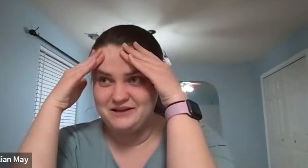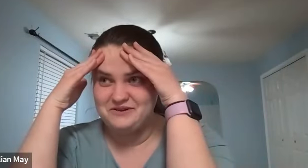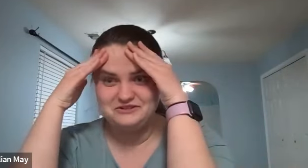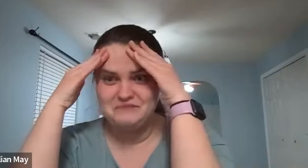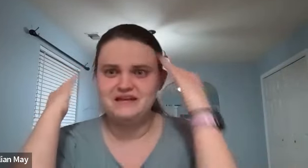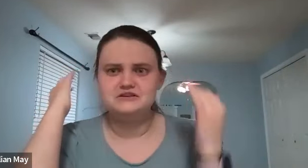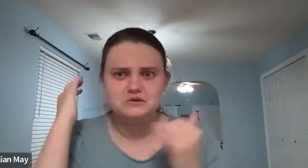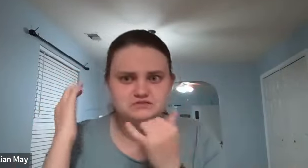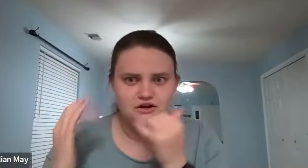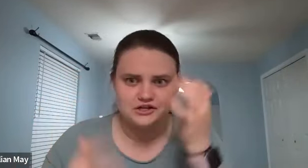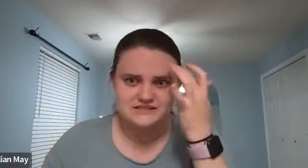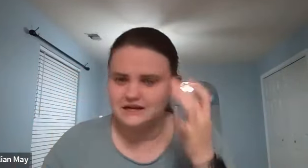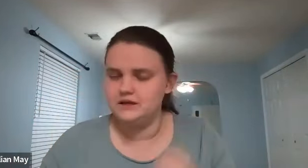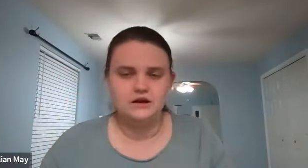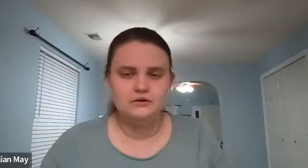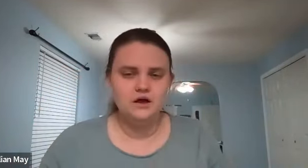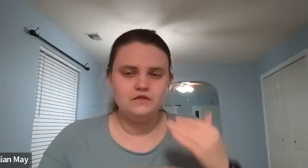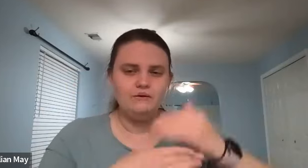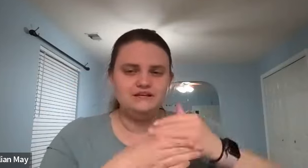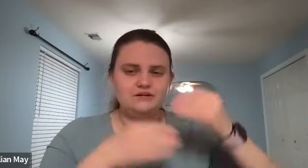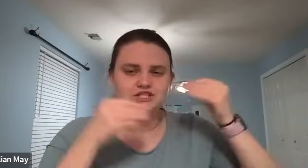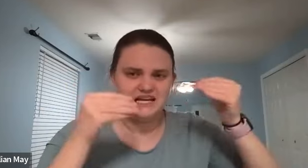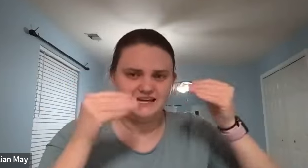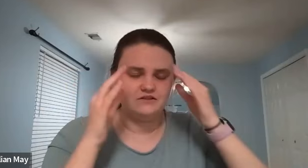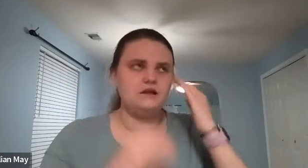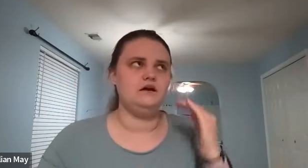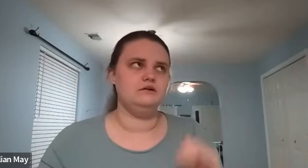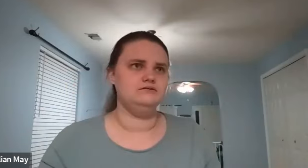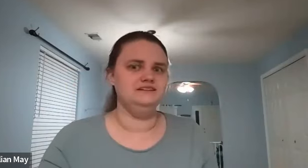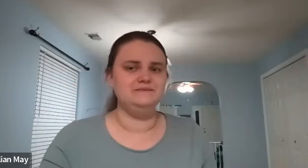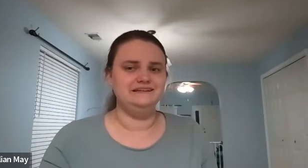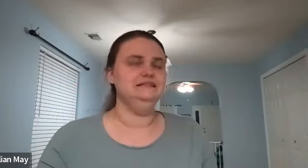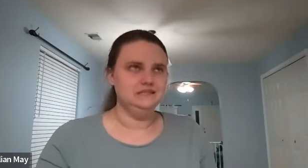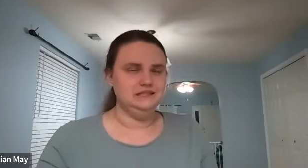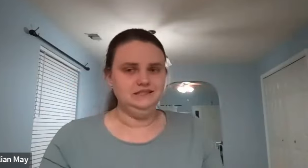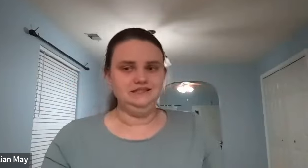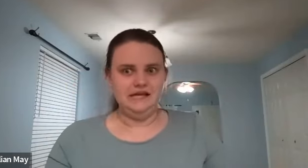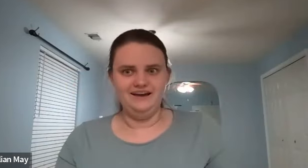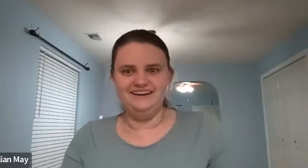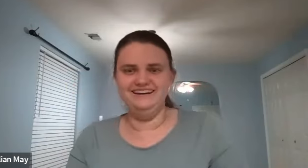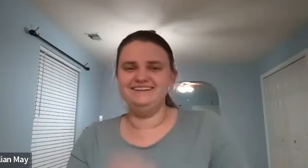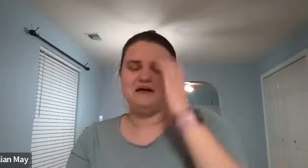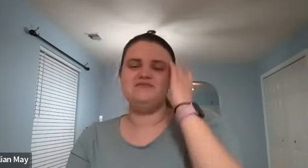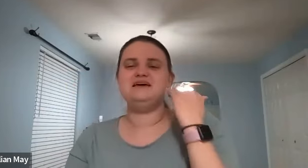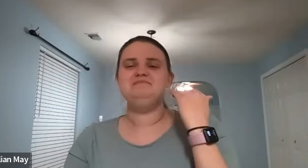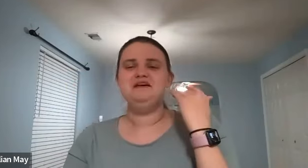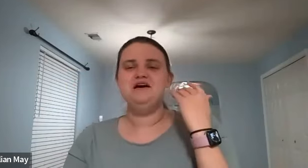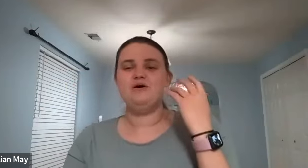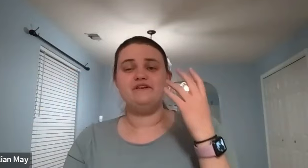computer screen. My kids are like, what's wrong? Are you sick? I'm like, no, the window is shaking. And they're like, oh. I'm like, yeah. And then, or if I'll hear